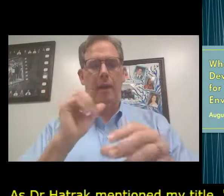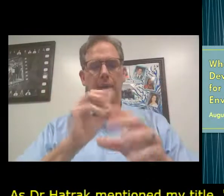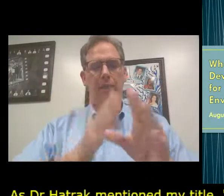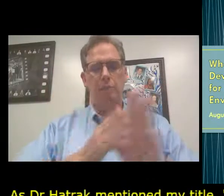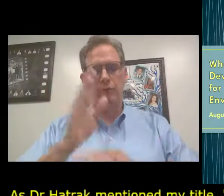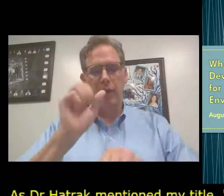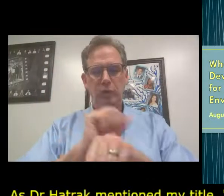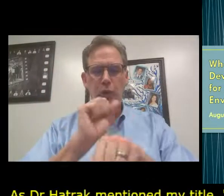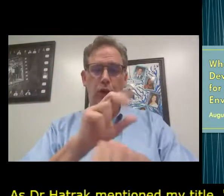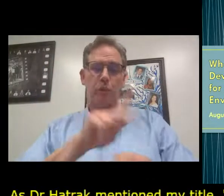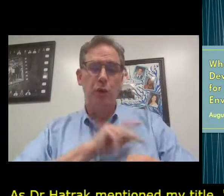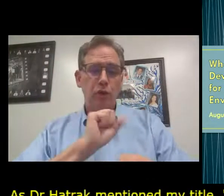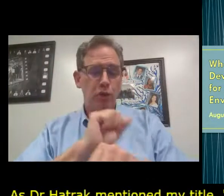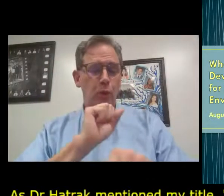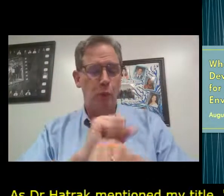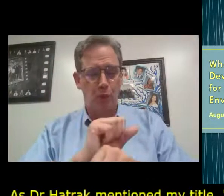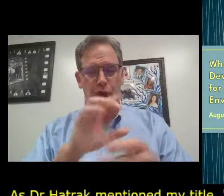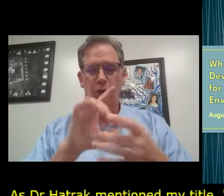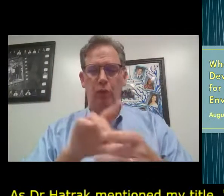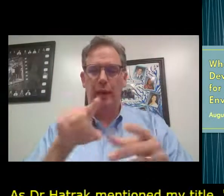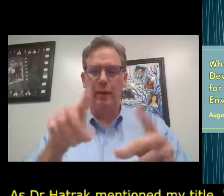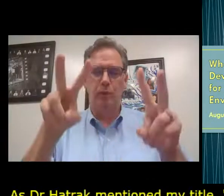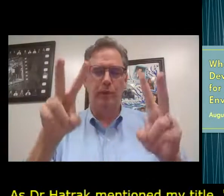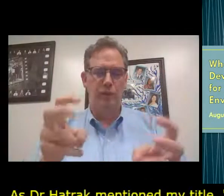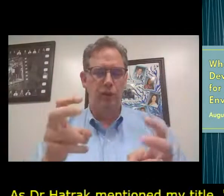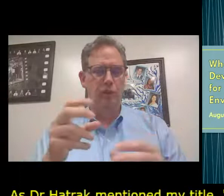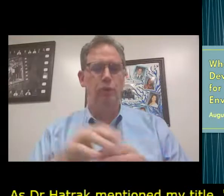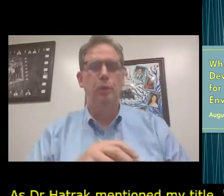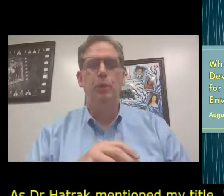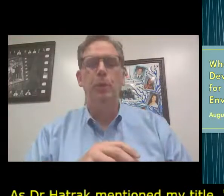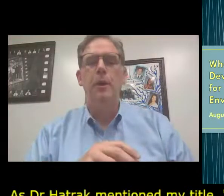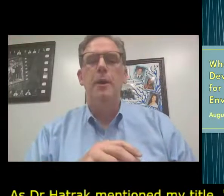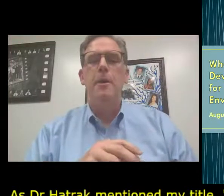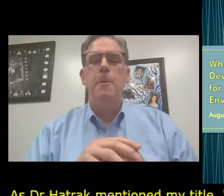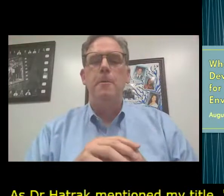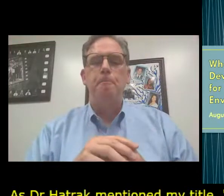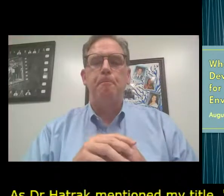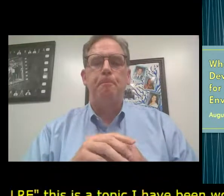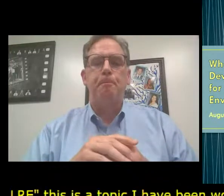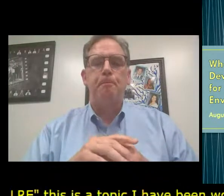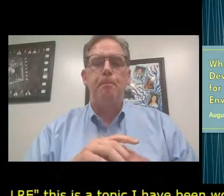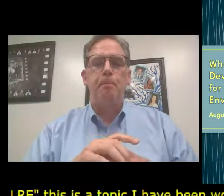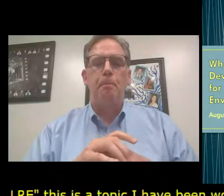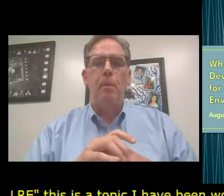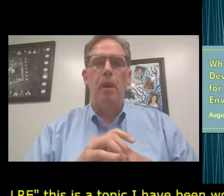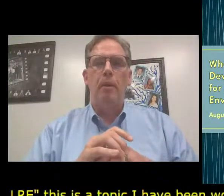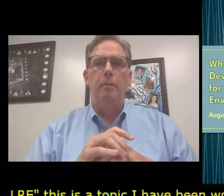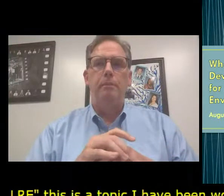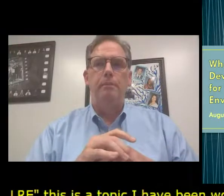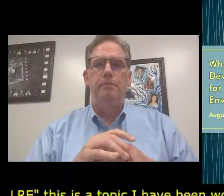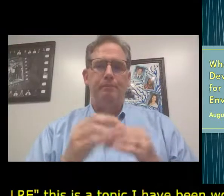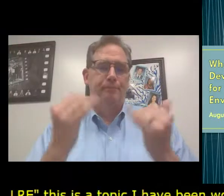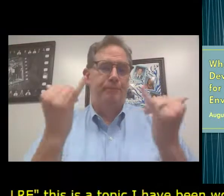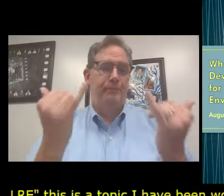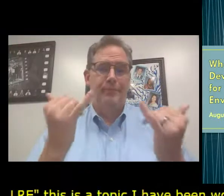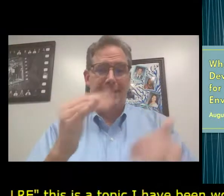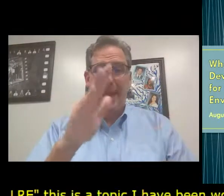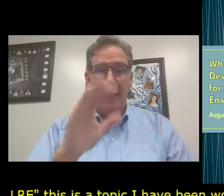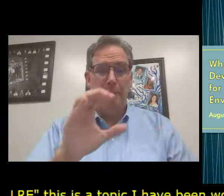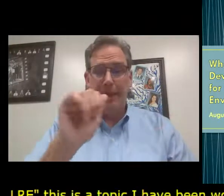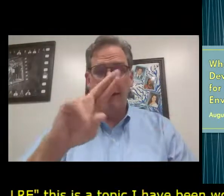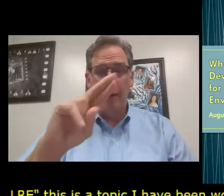very passionate about it. I focused a lot of my professional and personal work on this